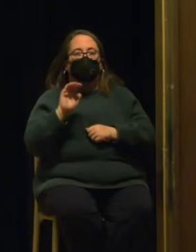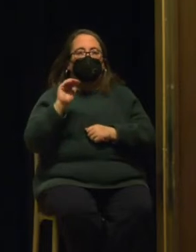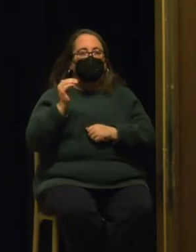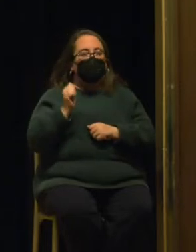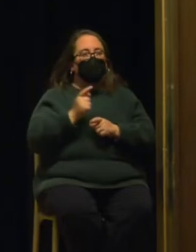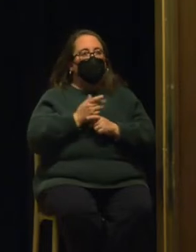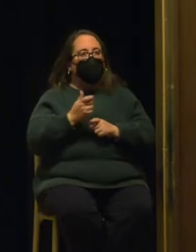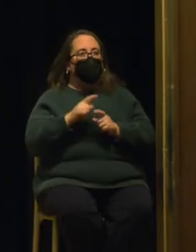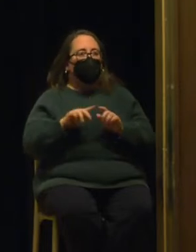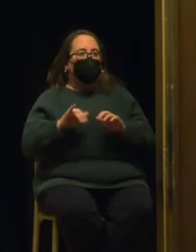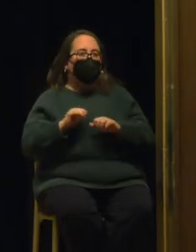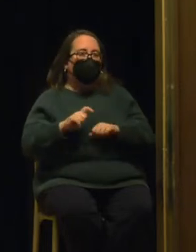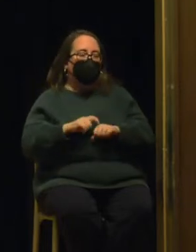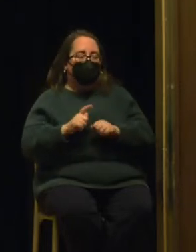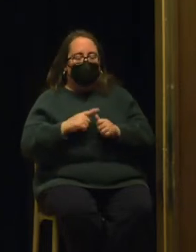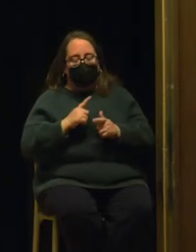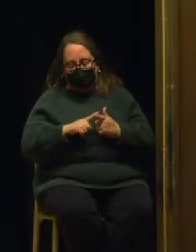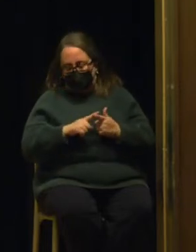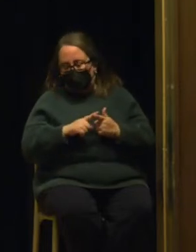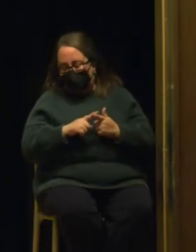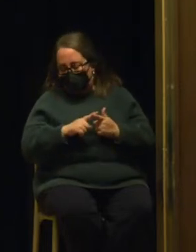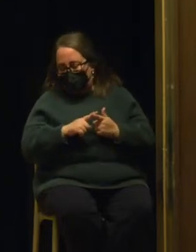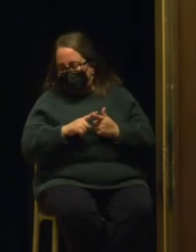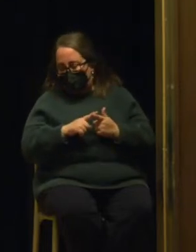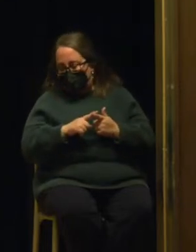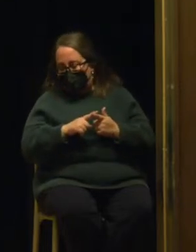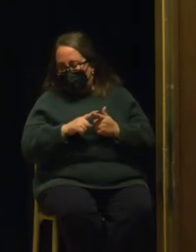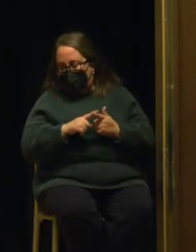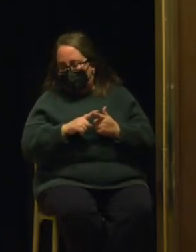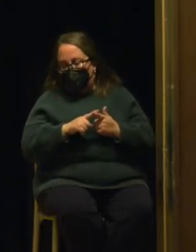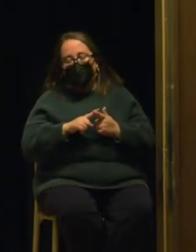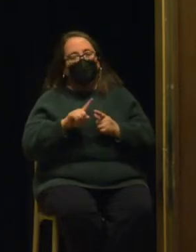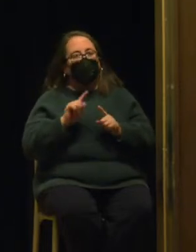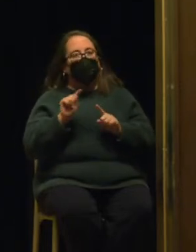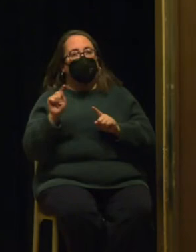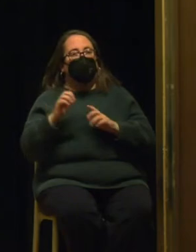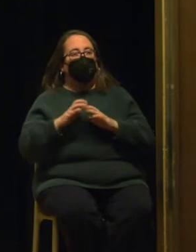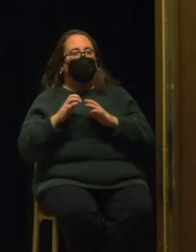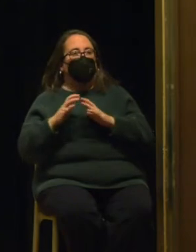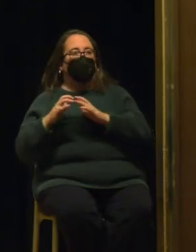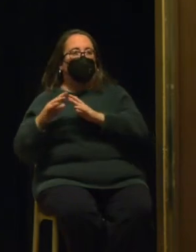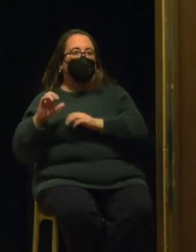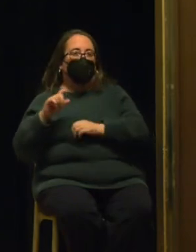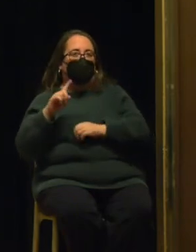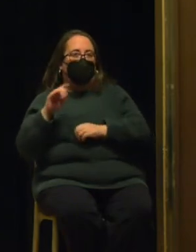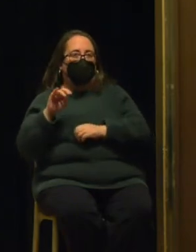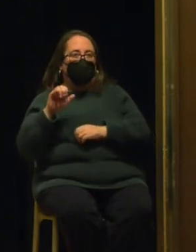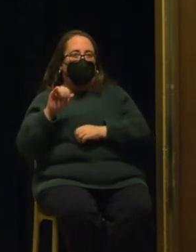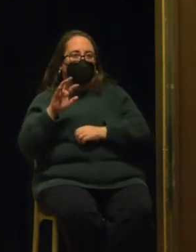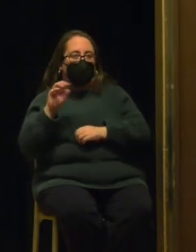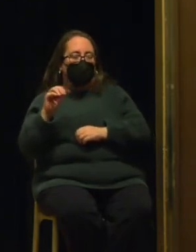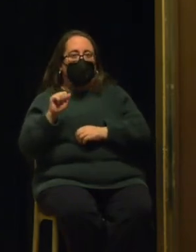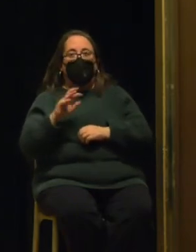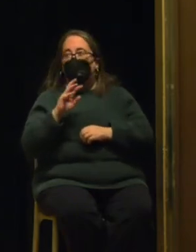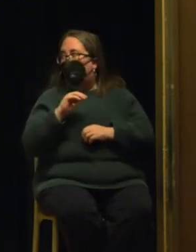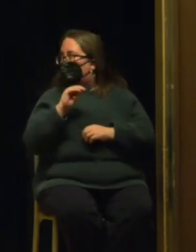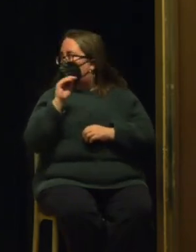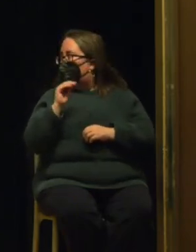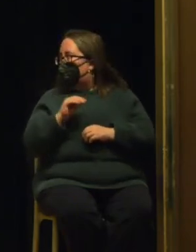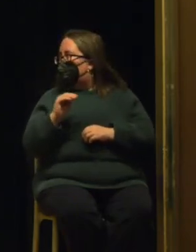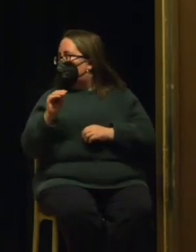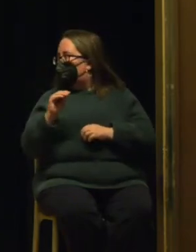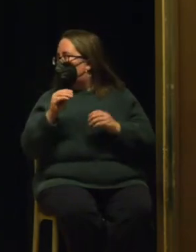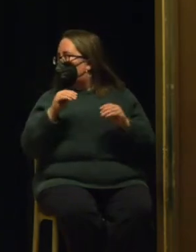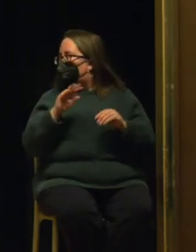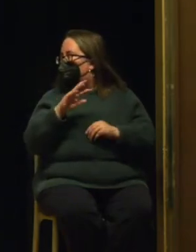right thing to do at the time. And then you probably know some other black media companies sold half. 50%, I think Essence sold